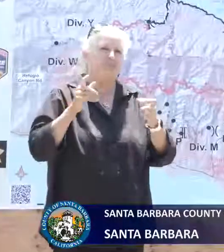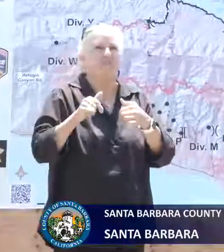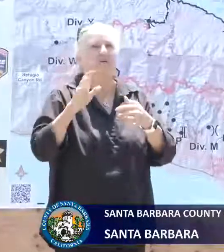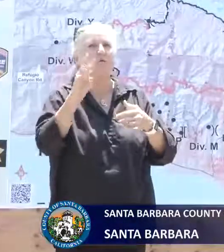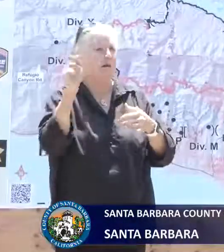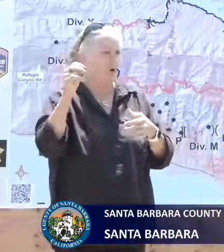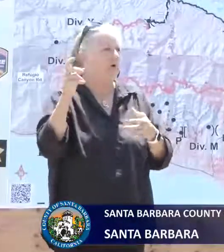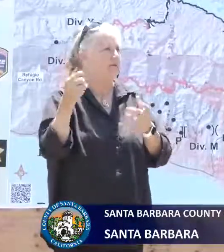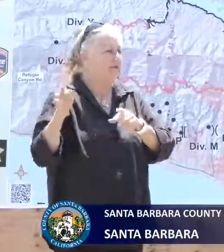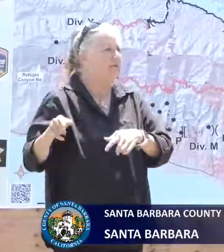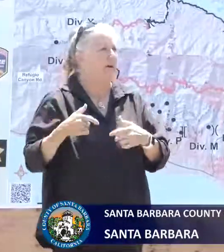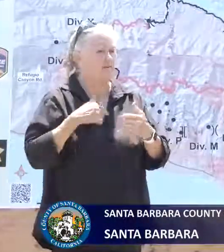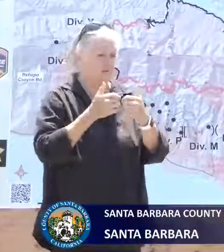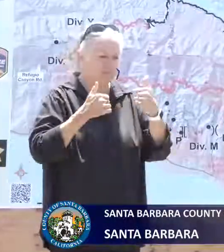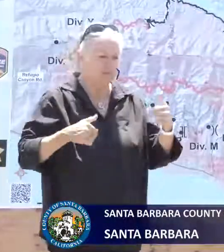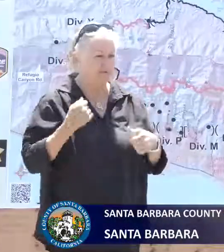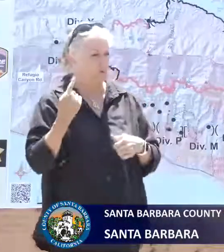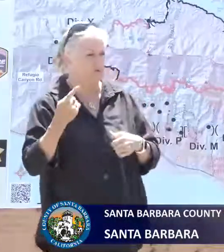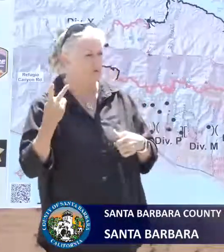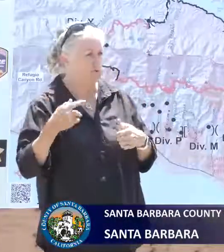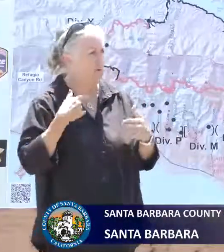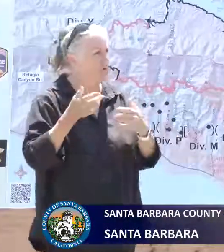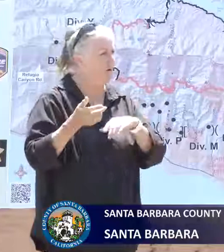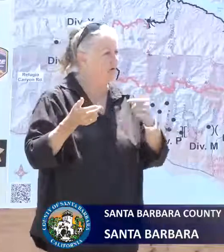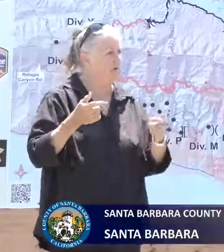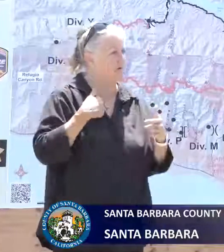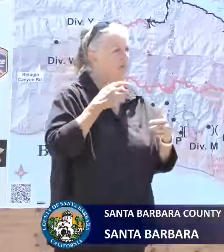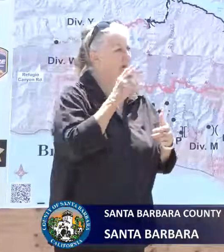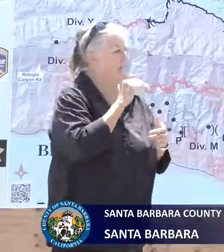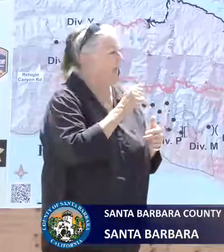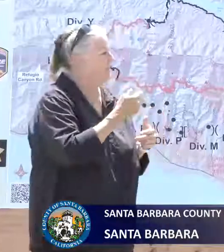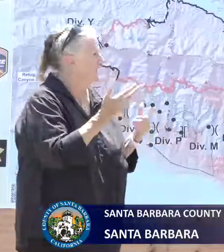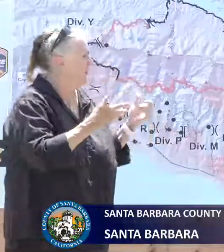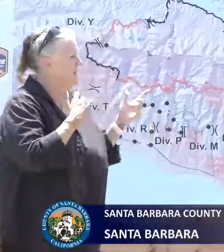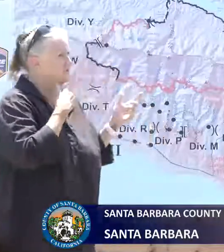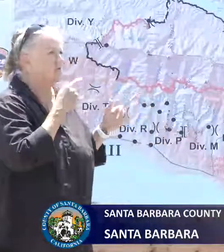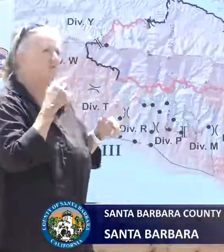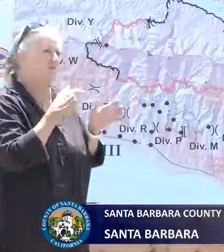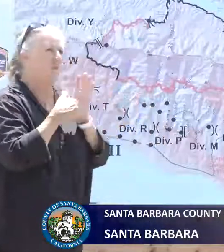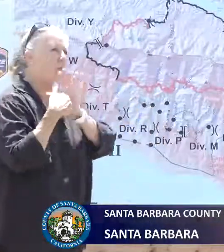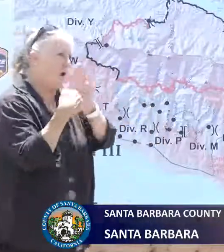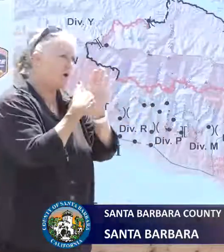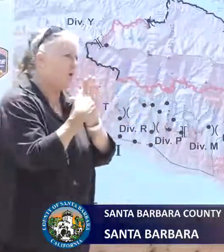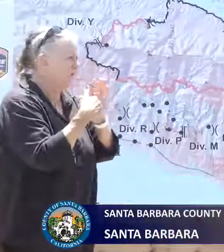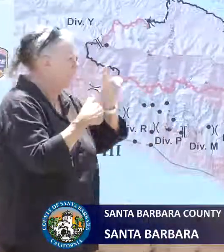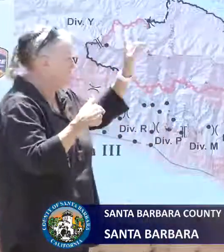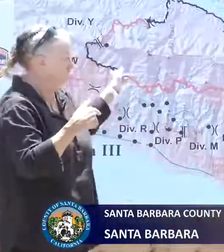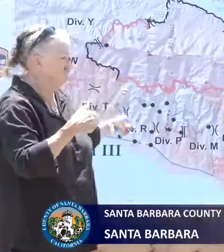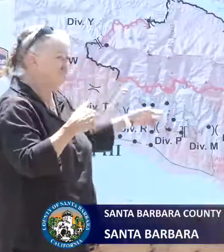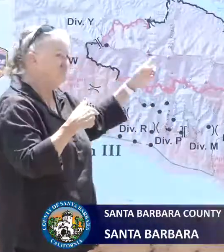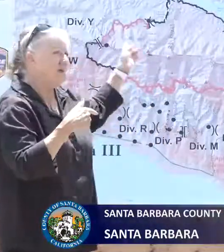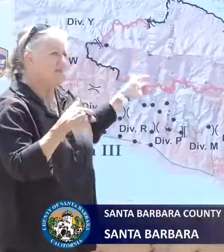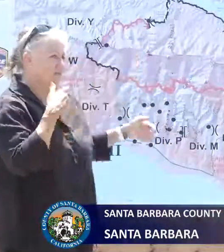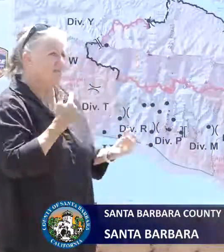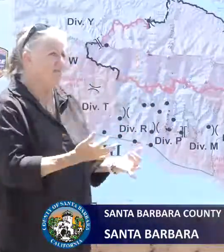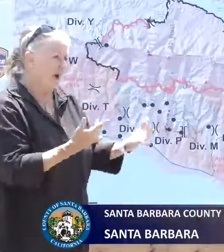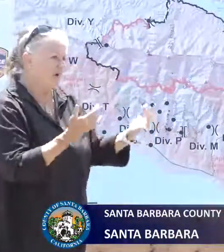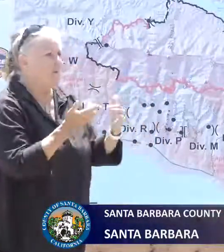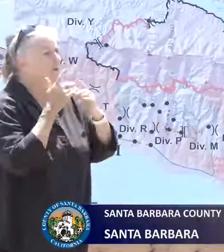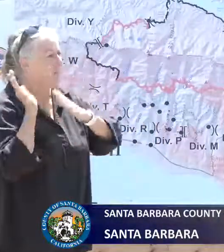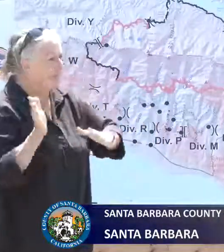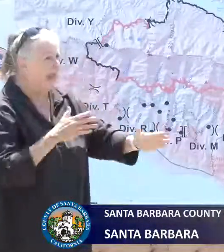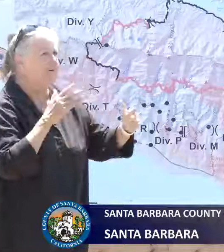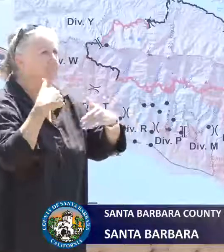going to break this into a couple of things. I'm going to turn to the map here and sort of walk you around the fire, where we're at and where we plan on going with it,